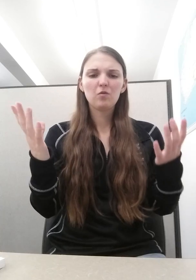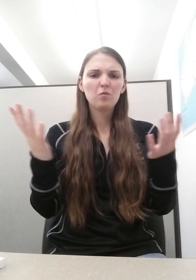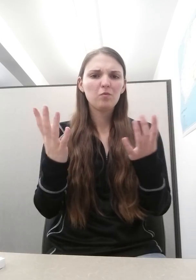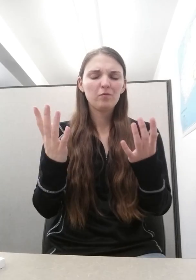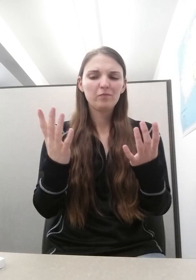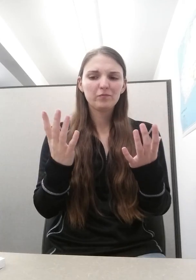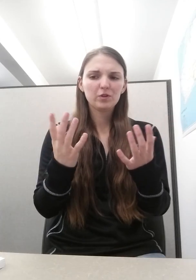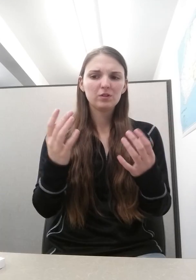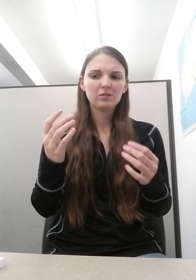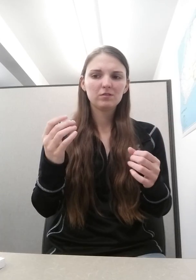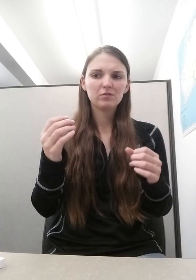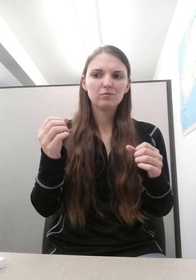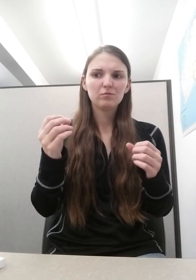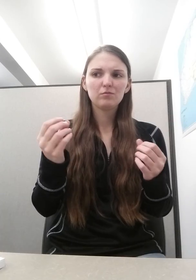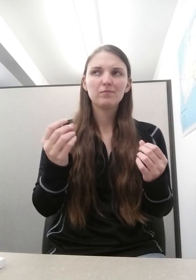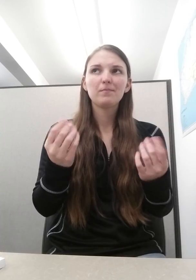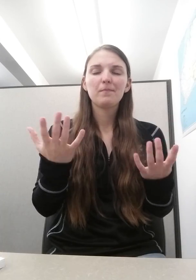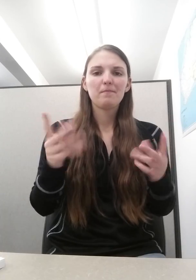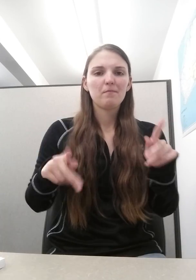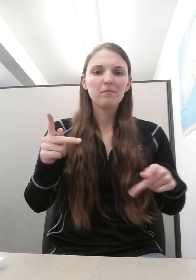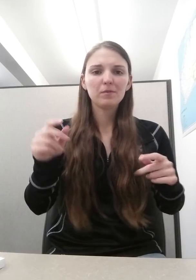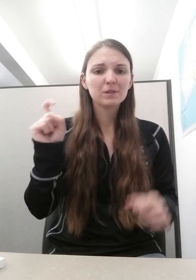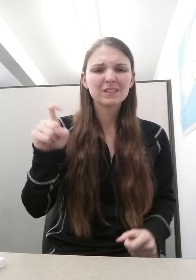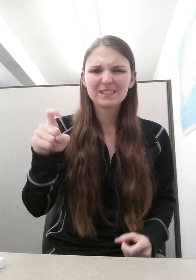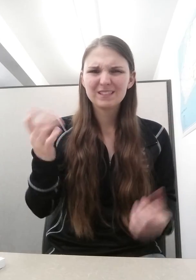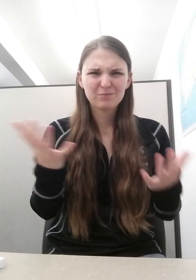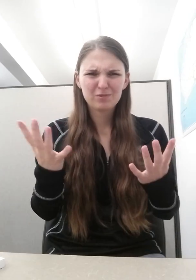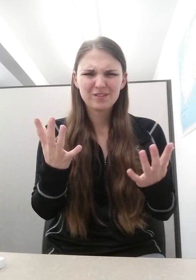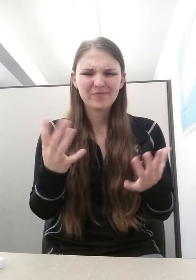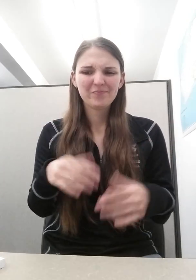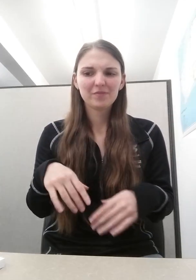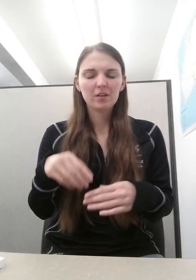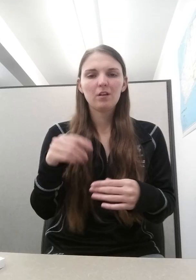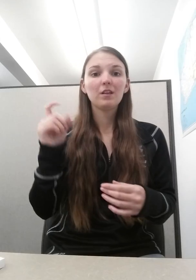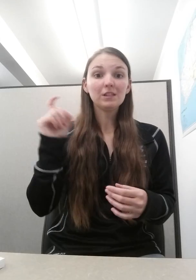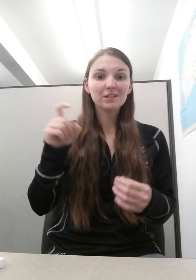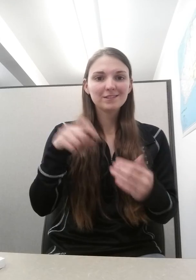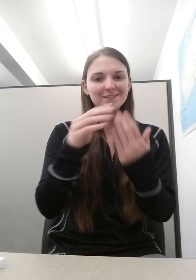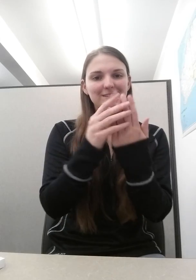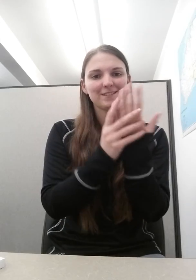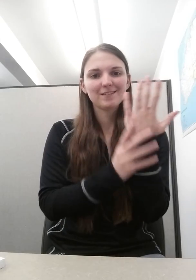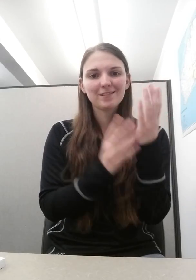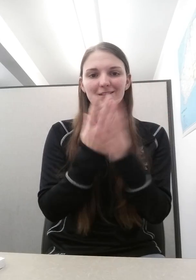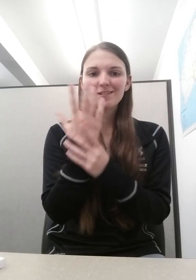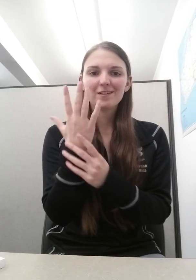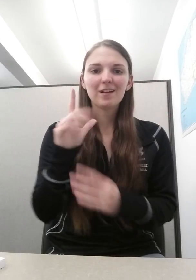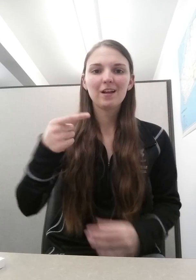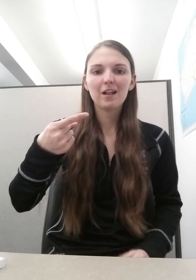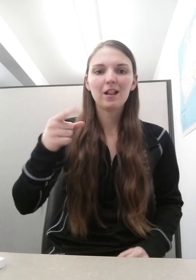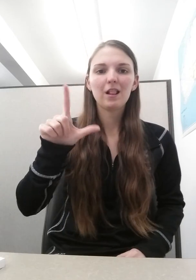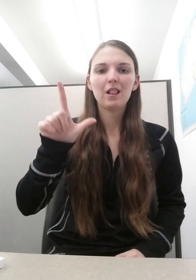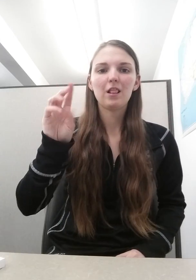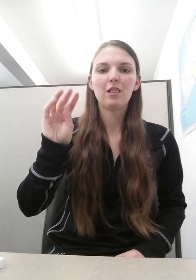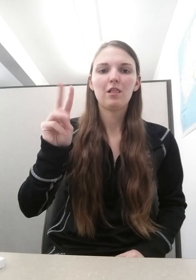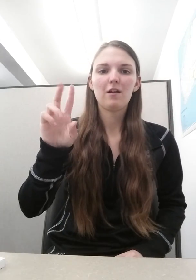ridiculous. We don't wear gloves very much, especially in the western states, and especially here in California. But in England, think about